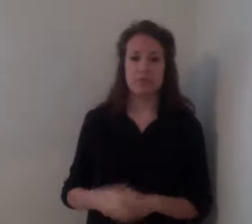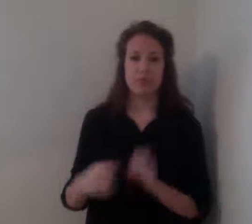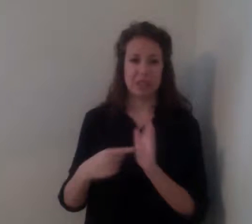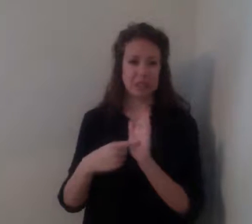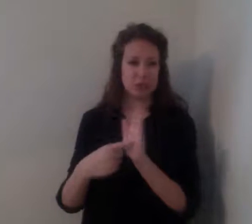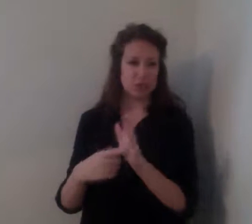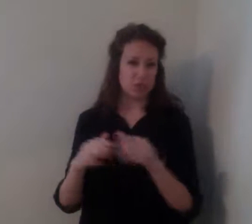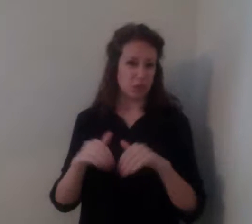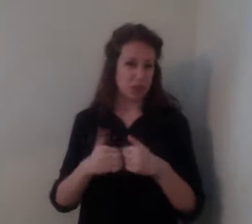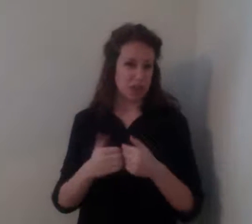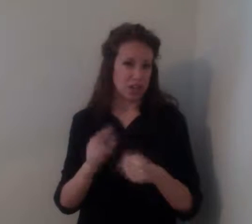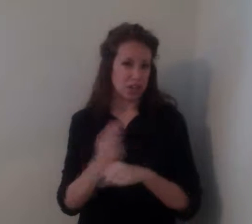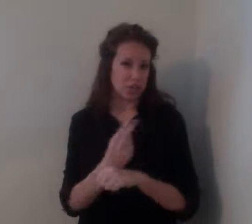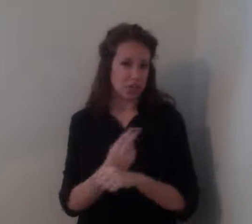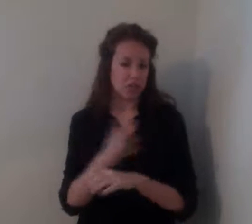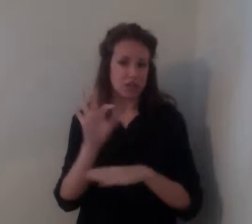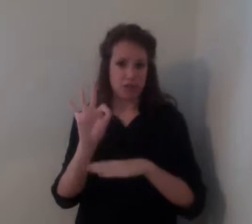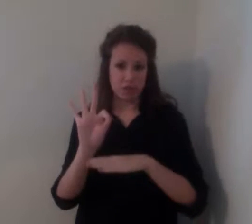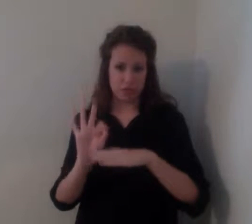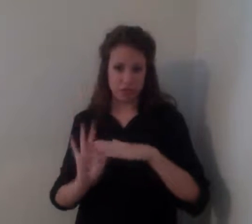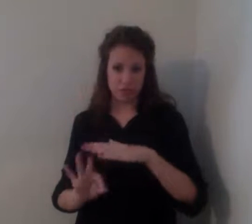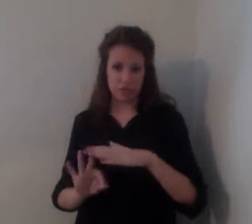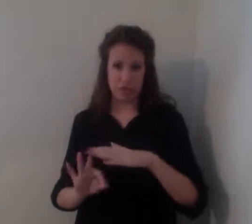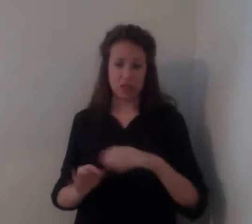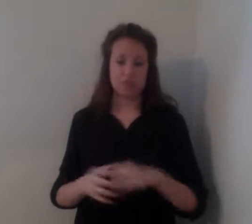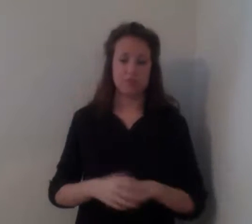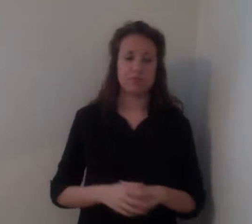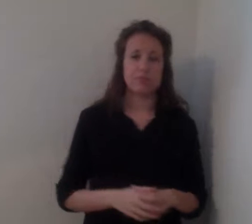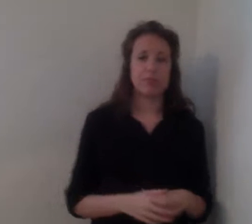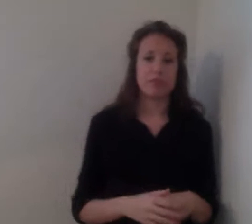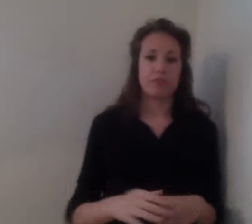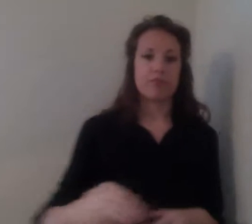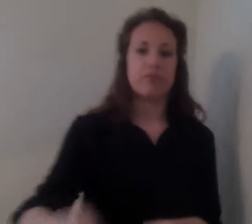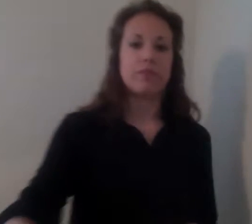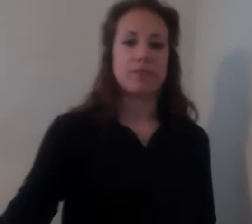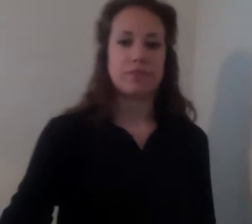a lot more to fractions than that. In the next section, we're going to be looking at some of the other things we can do with fractions.